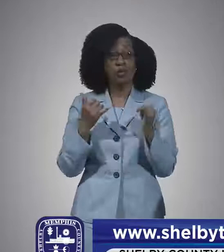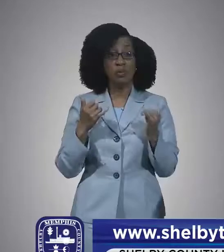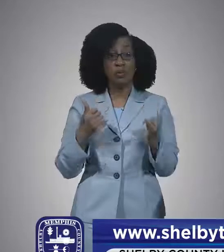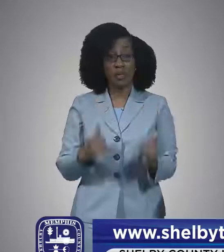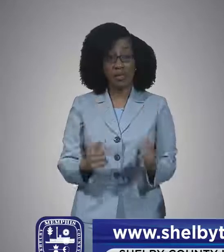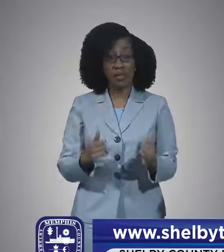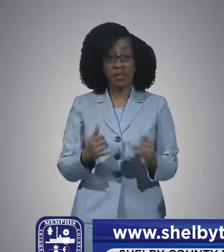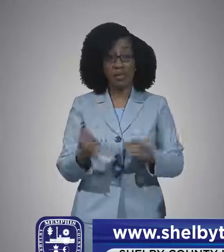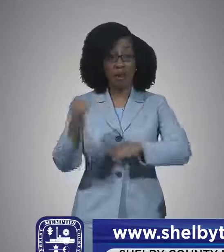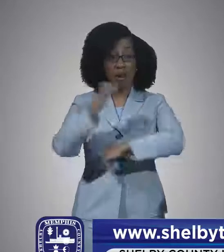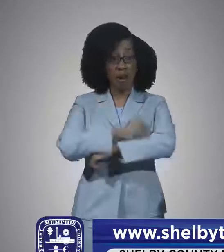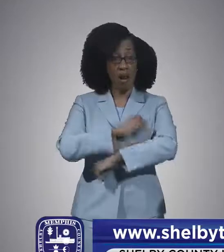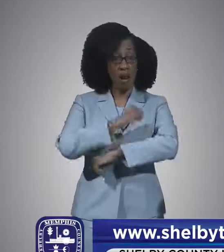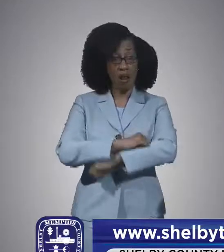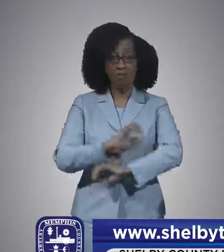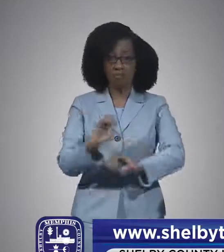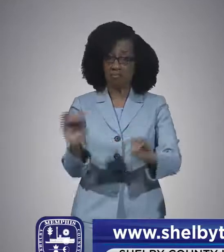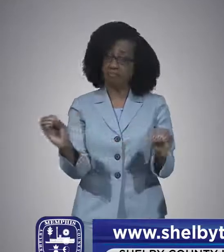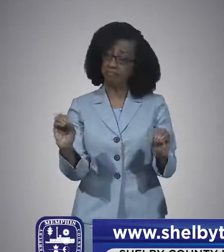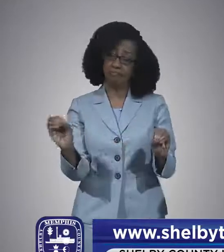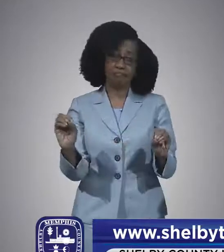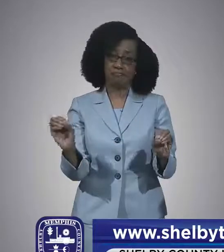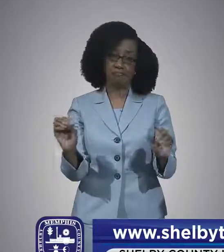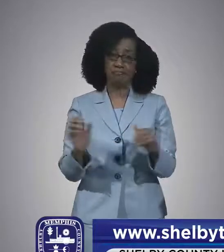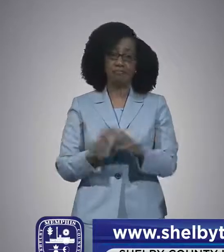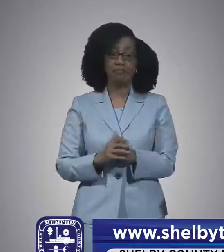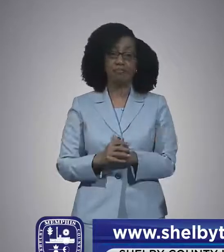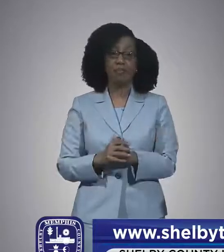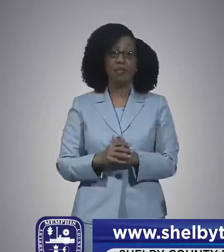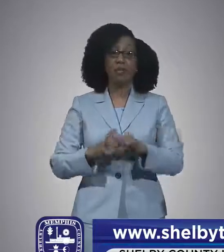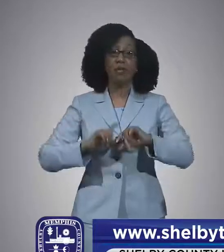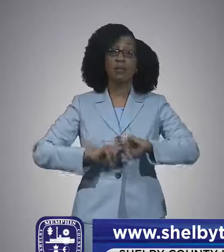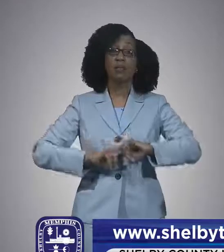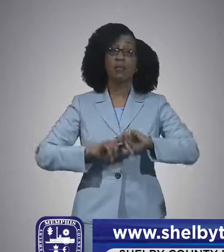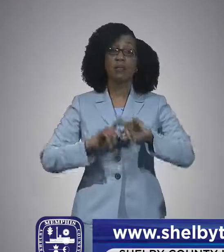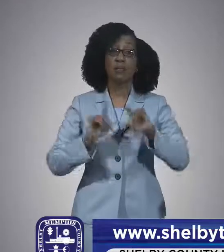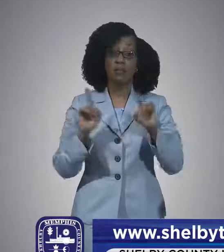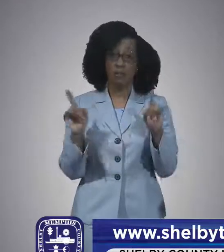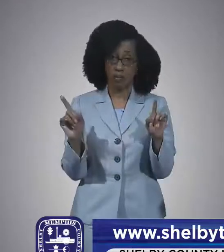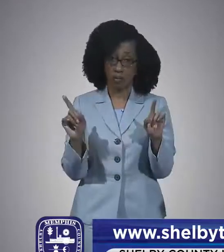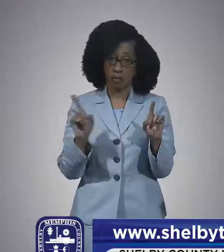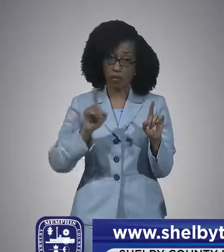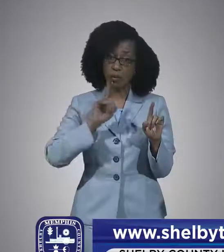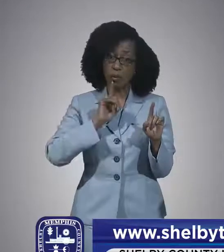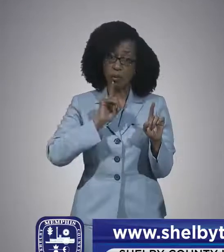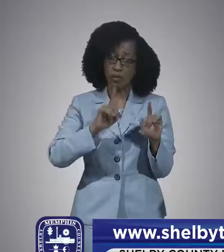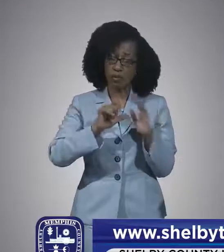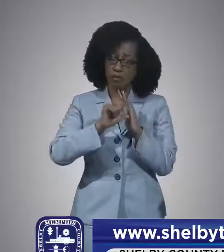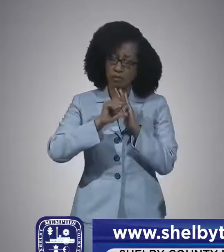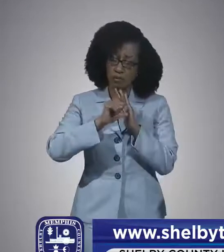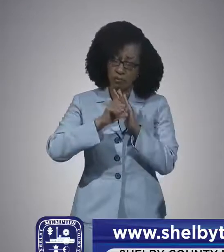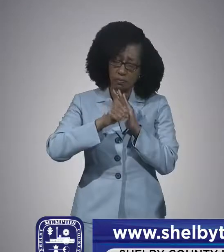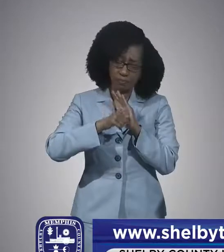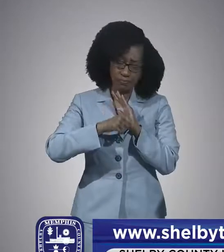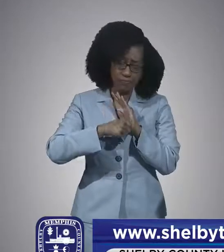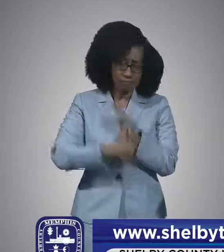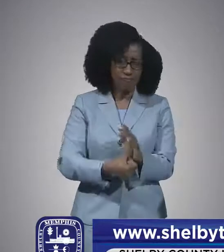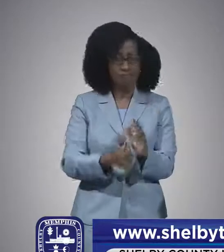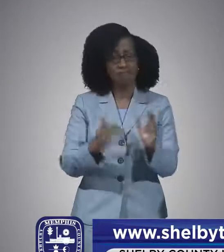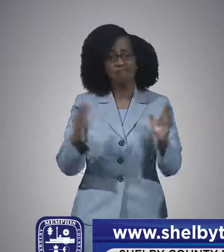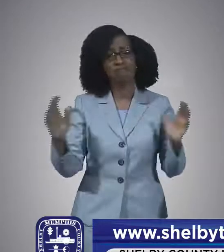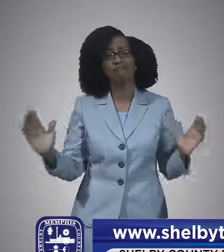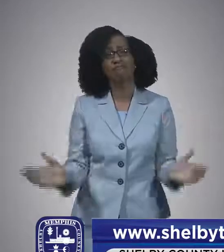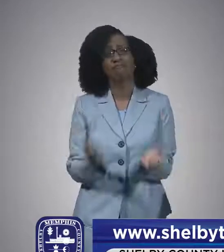down right now. The health order stands as it is, but we are encouraging you, stressing, imploring